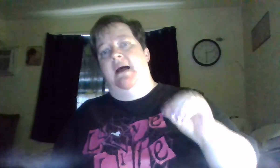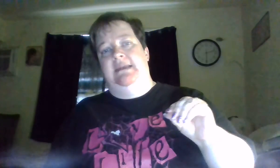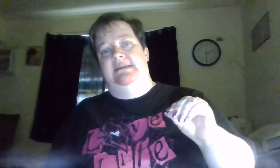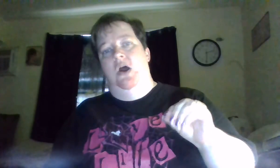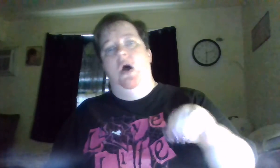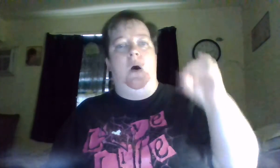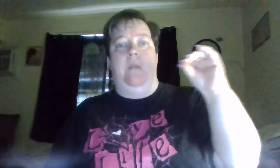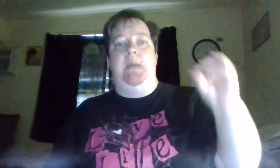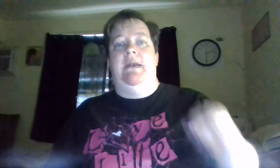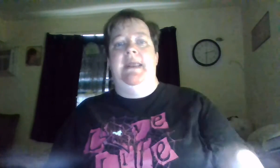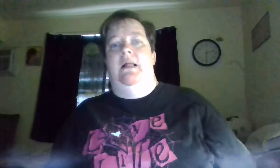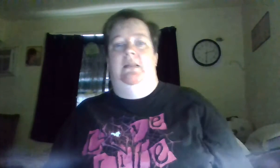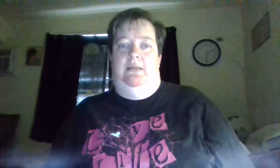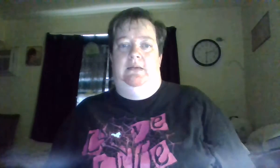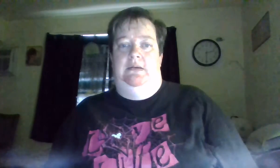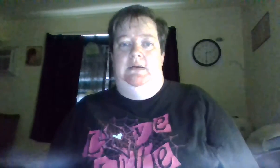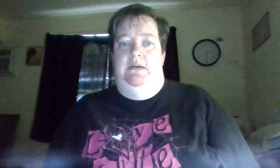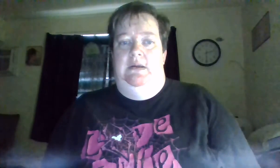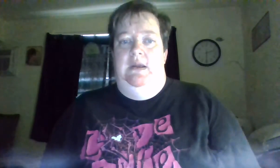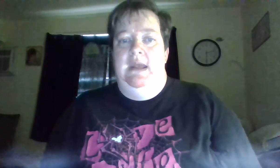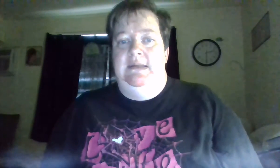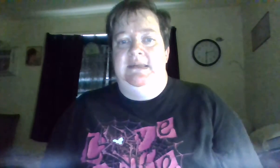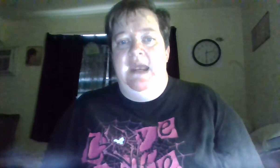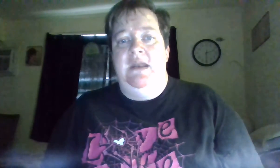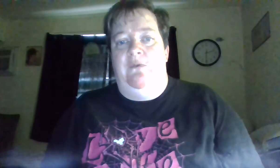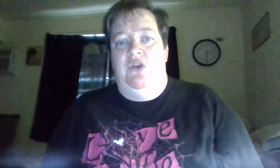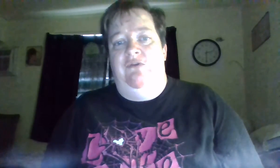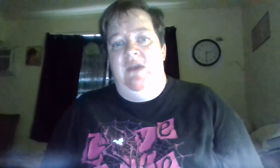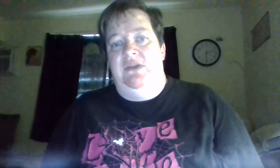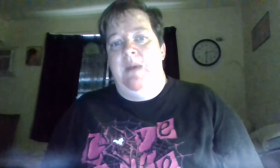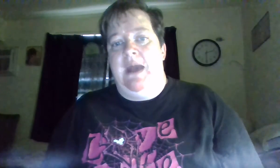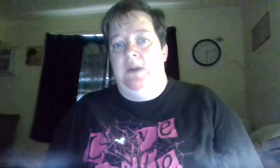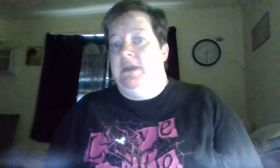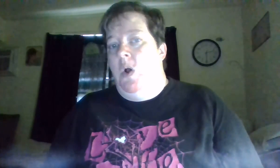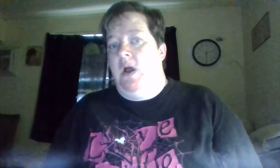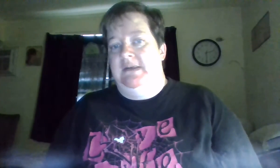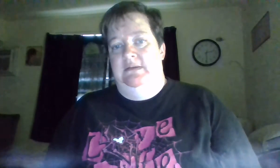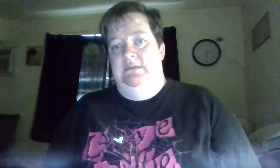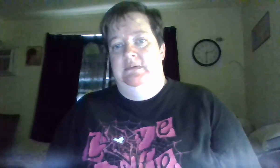Kleins or Baronel and to stand up for your faith no matter what the cost?